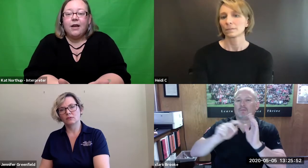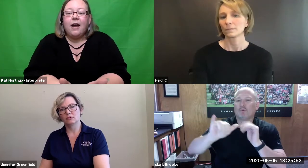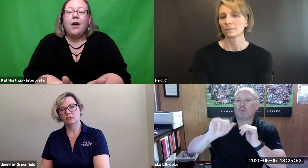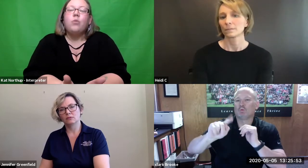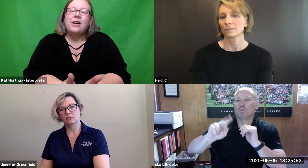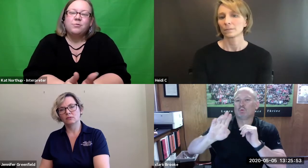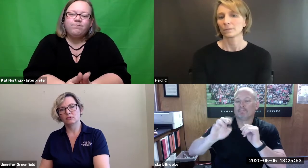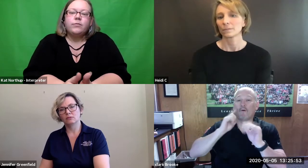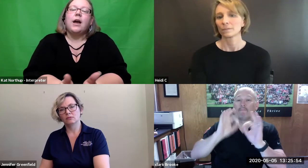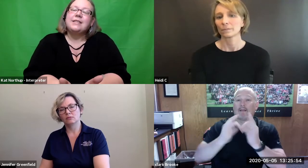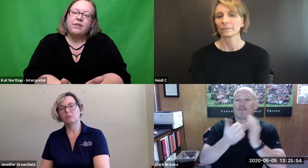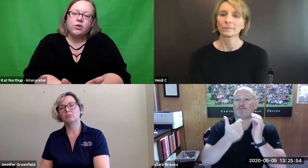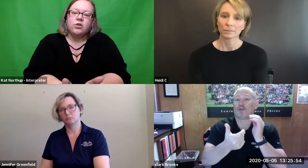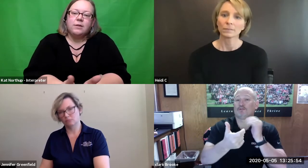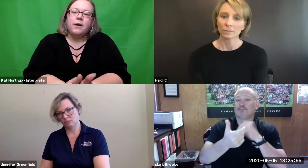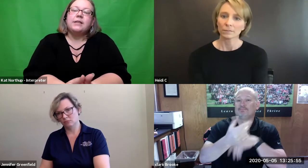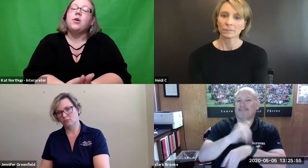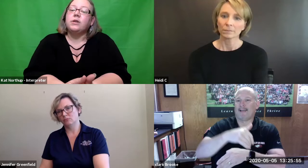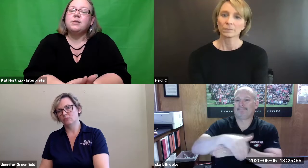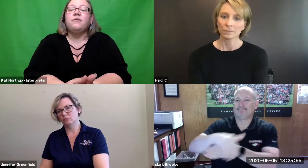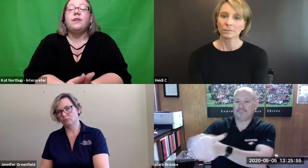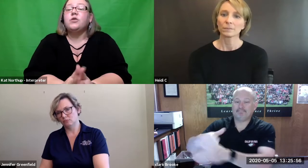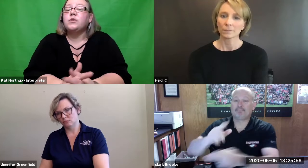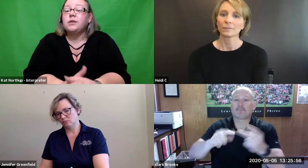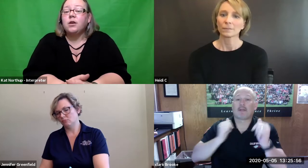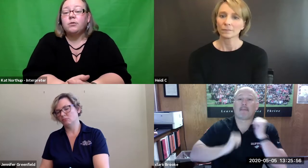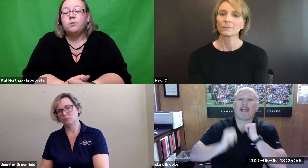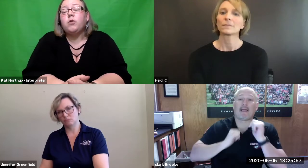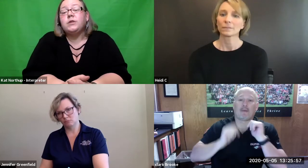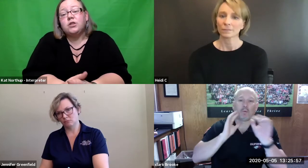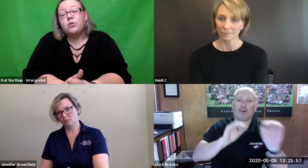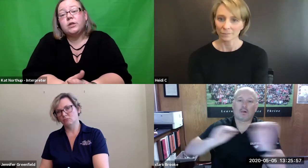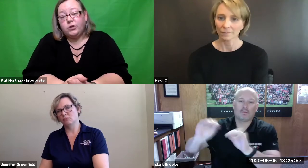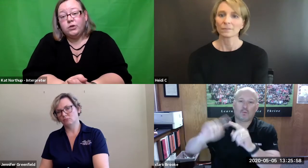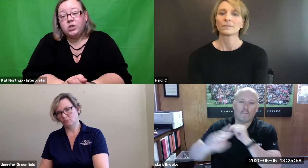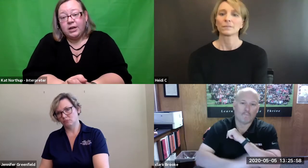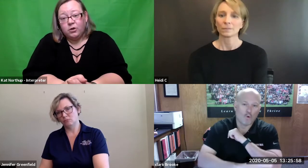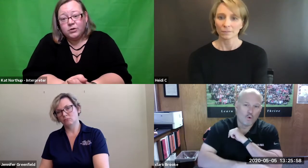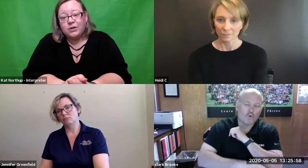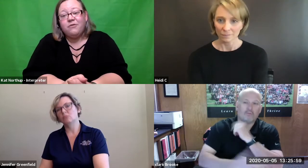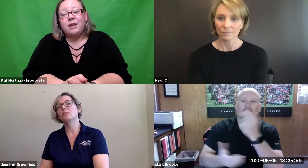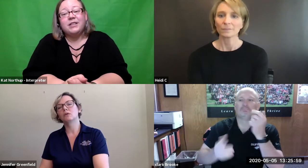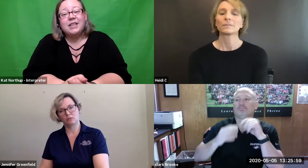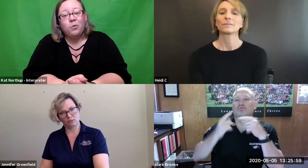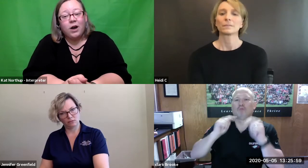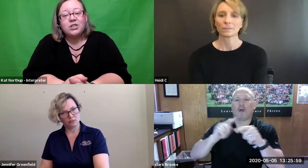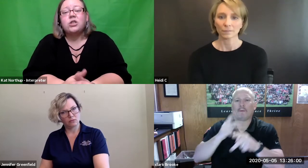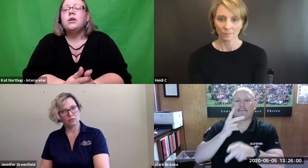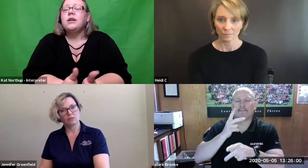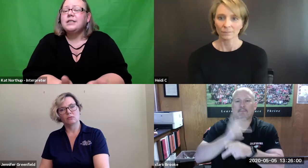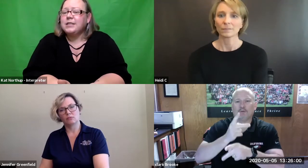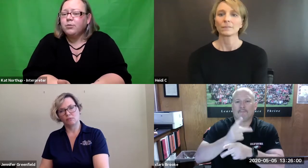virtually. Well, I say virtually, but it's going to be videos posted to a YouTube channel so that families can